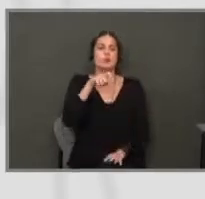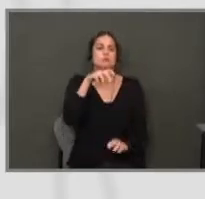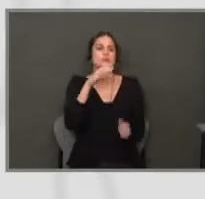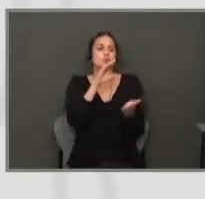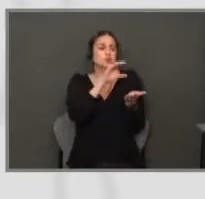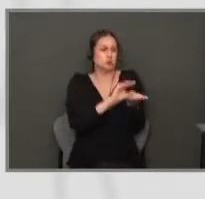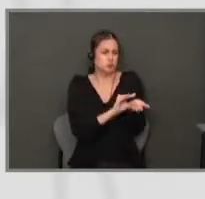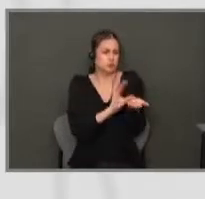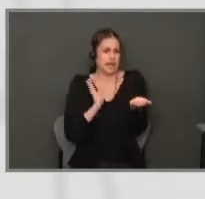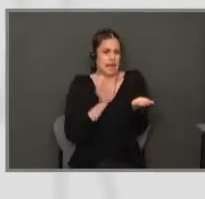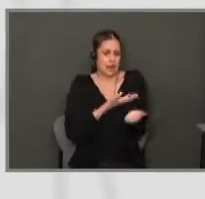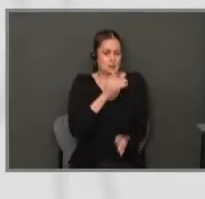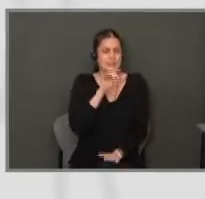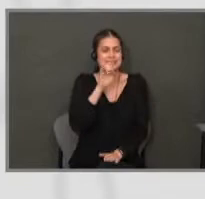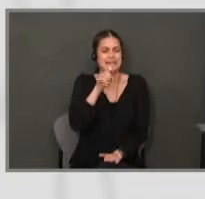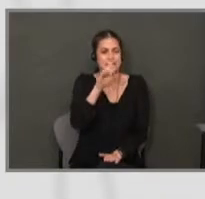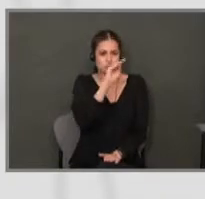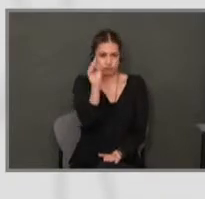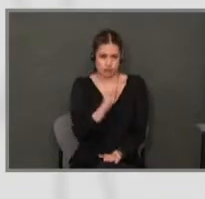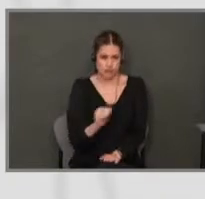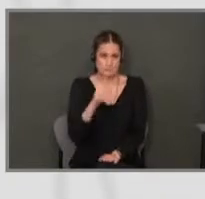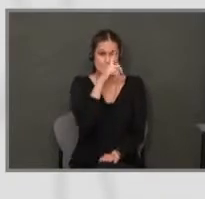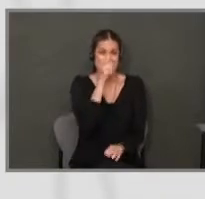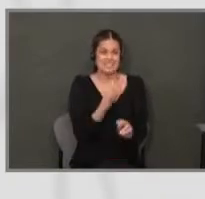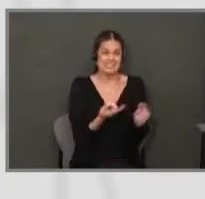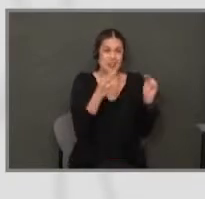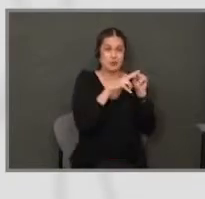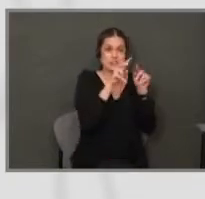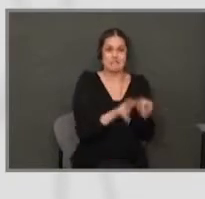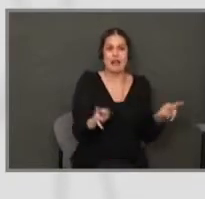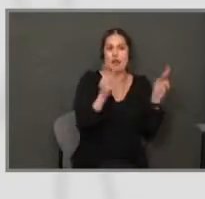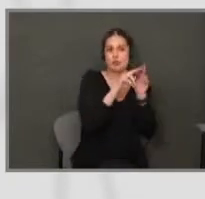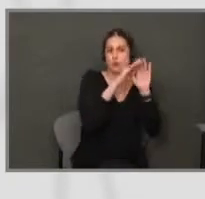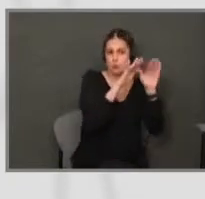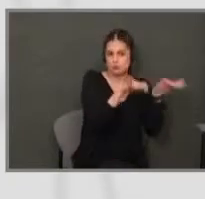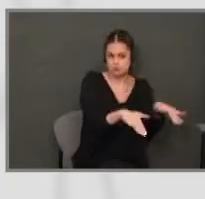reduce our tax rate because of the increase in values.